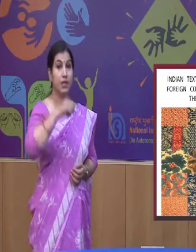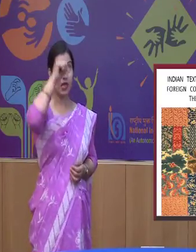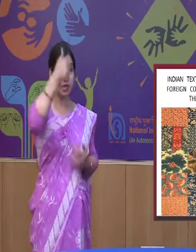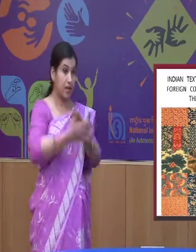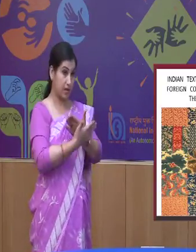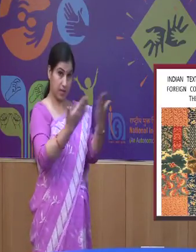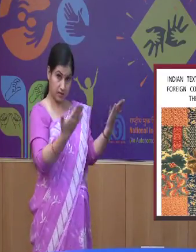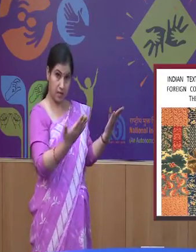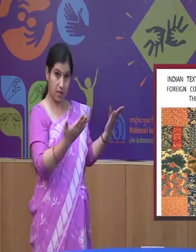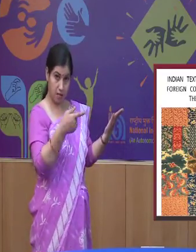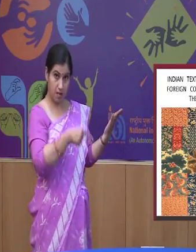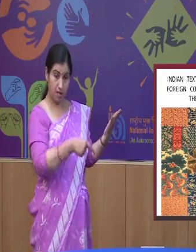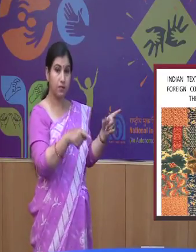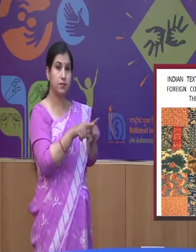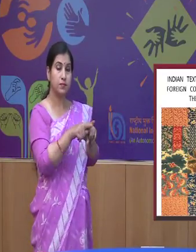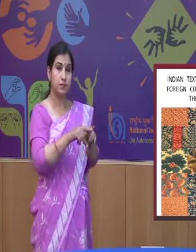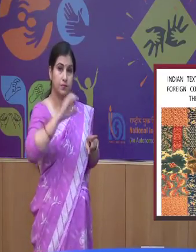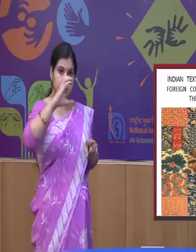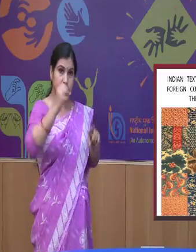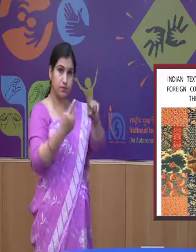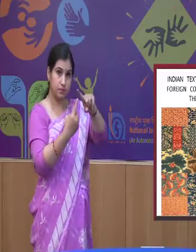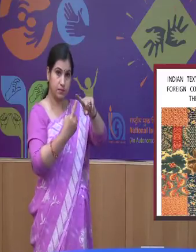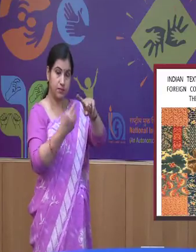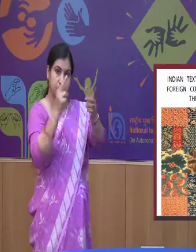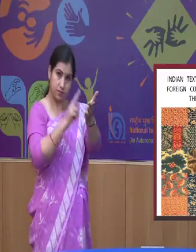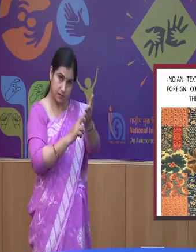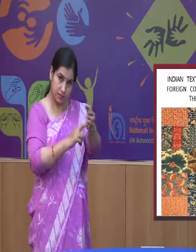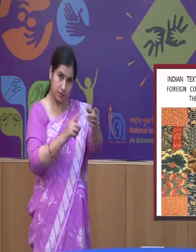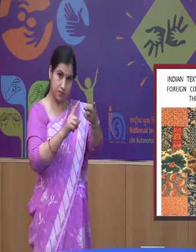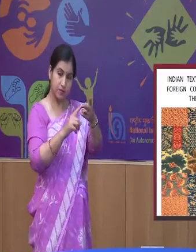Indian textiles like cotton, wool,